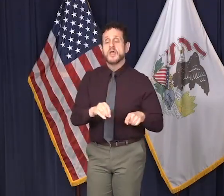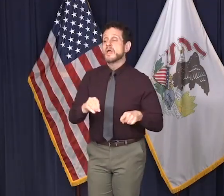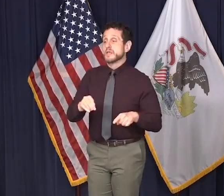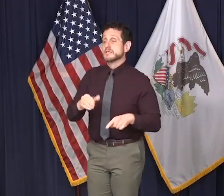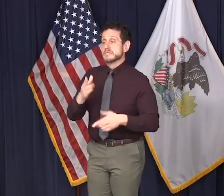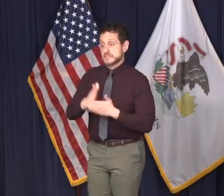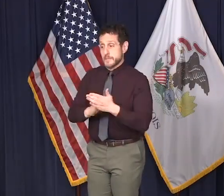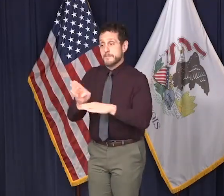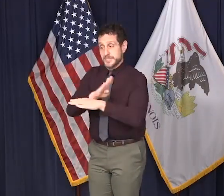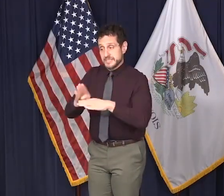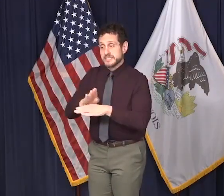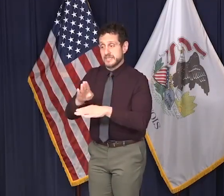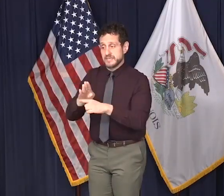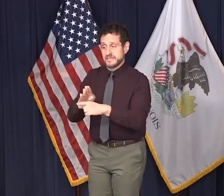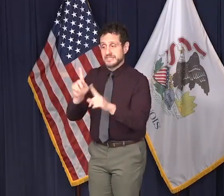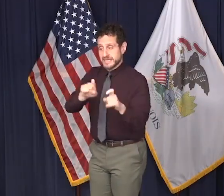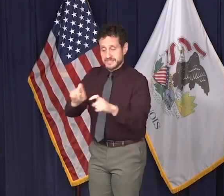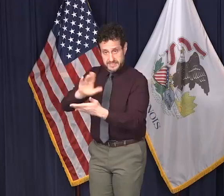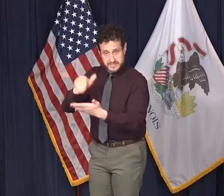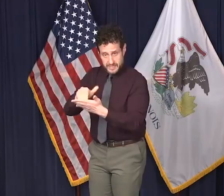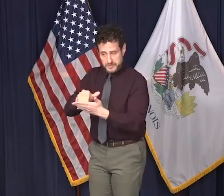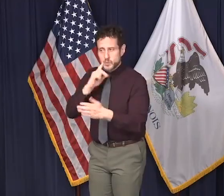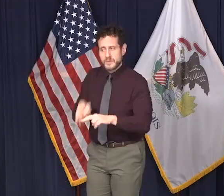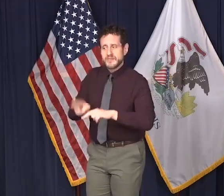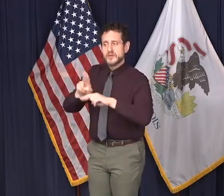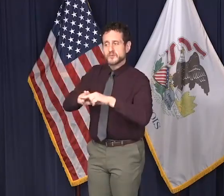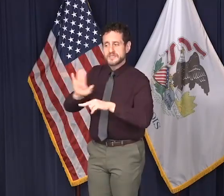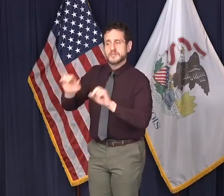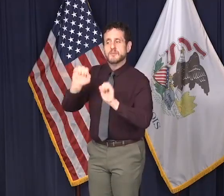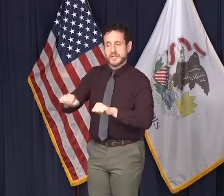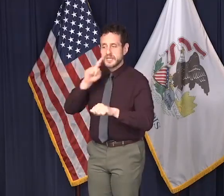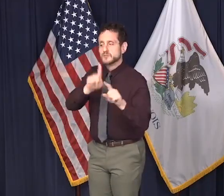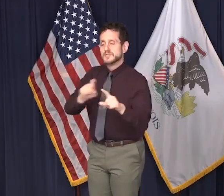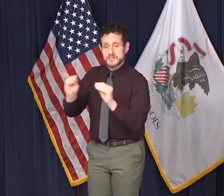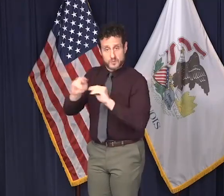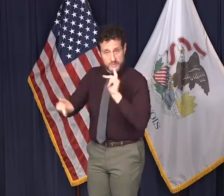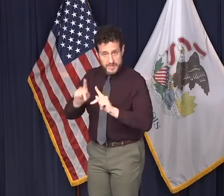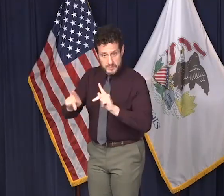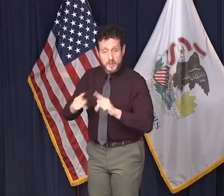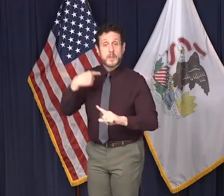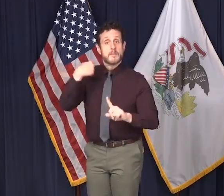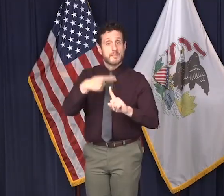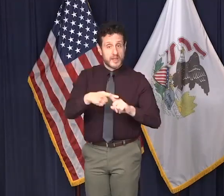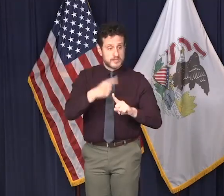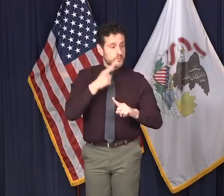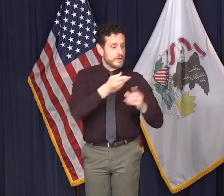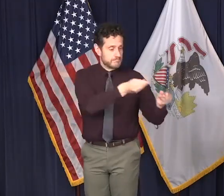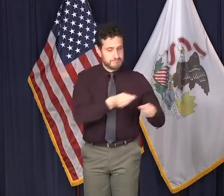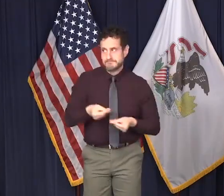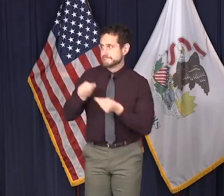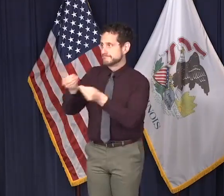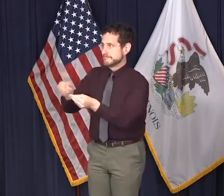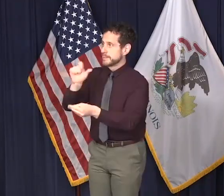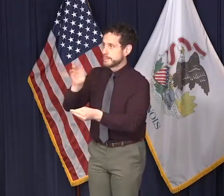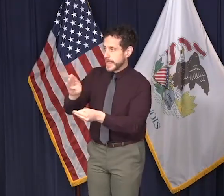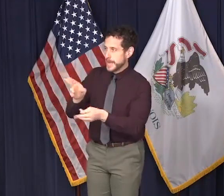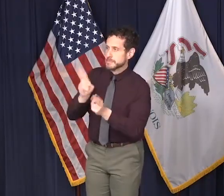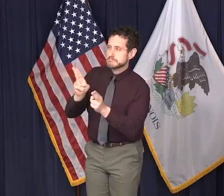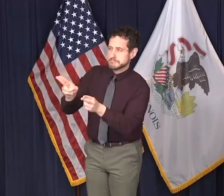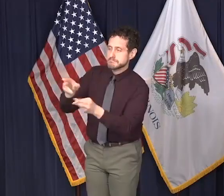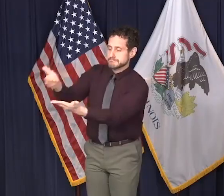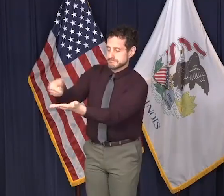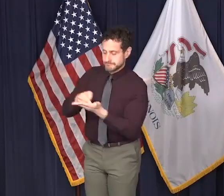bringing on larger lab capacity to ensure results are returned as fast as possible. We have over